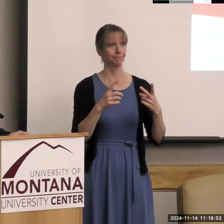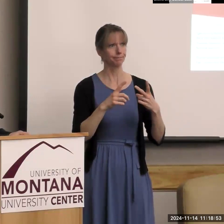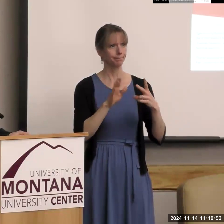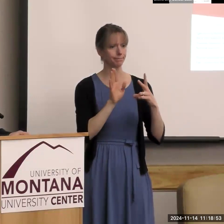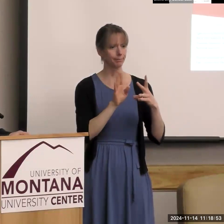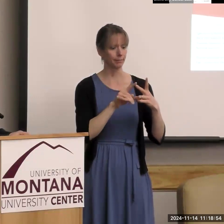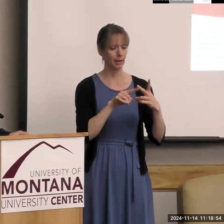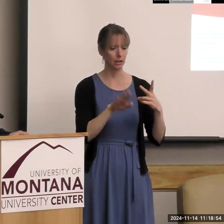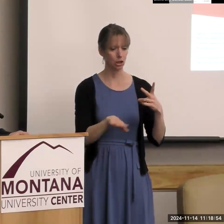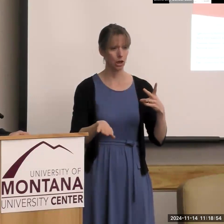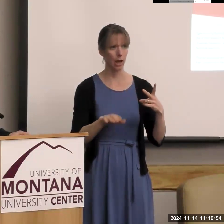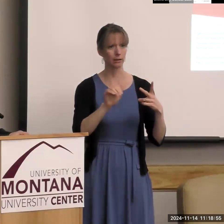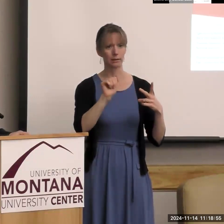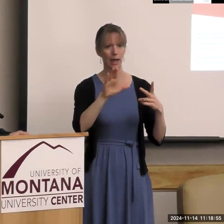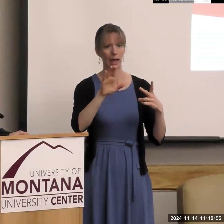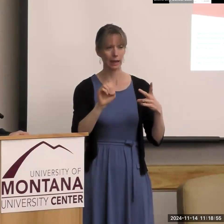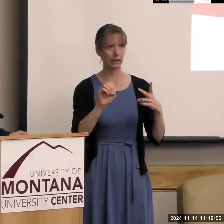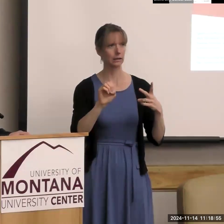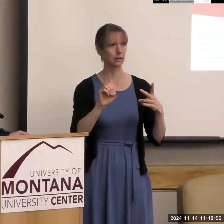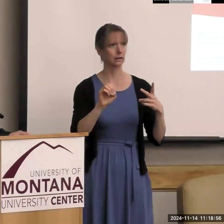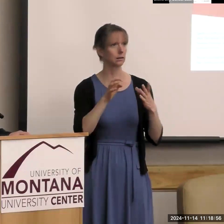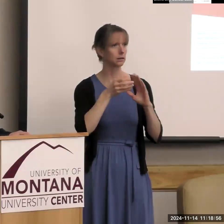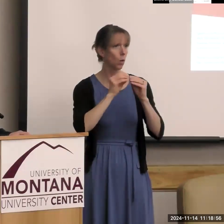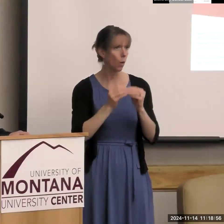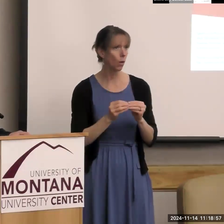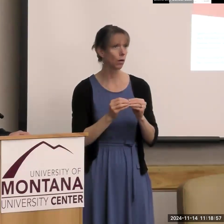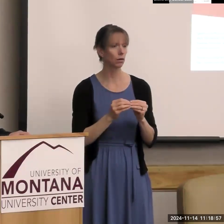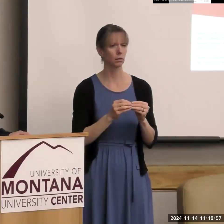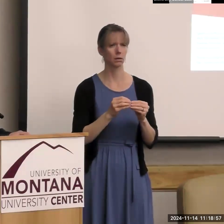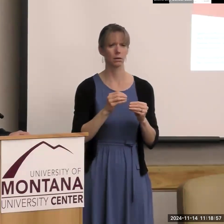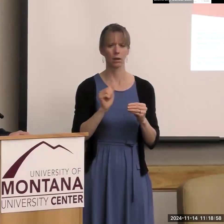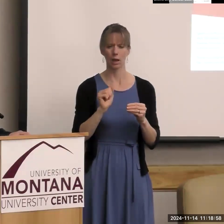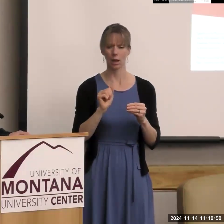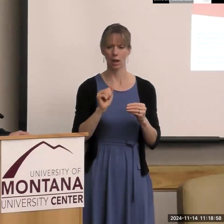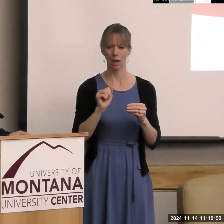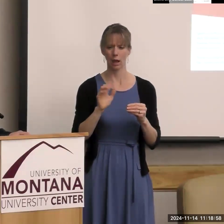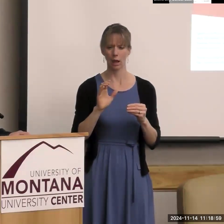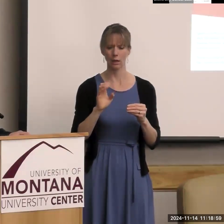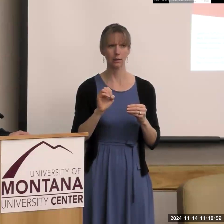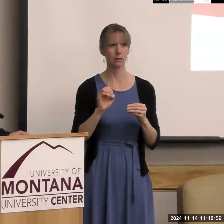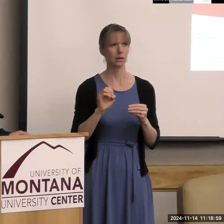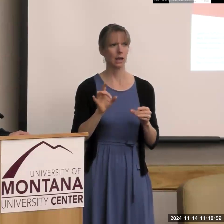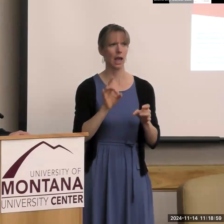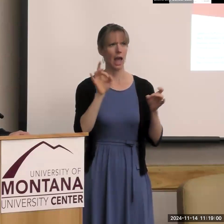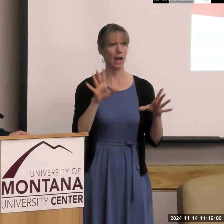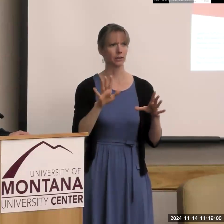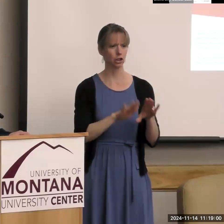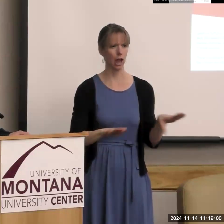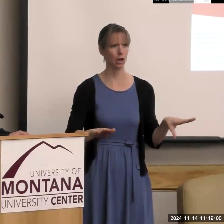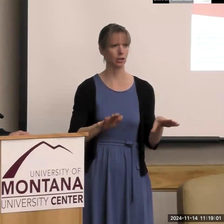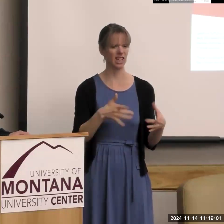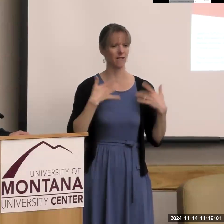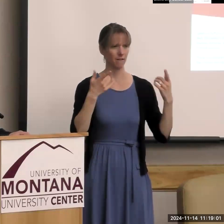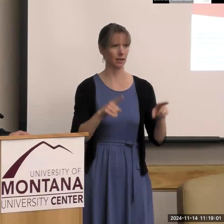childhood ACE scores, which stands for, I forget. Adverse childhood events. Adverse